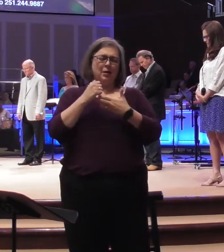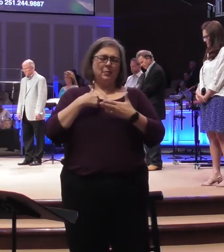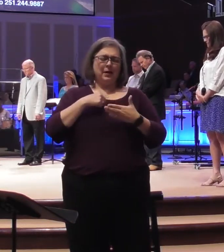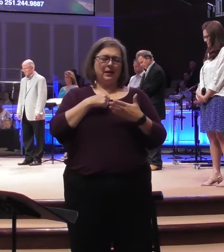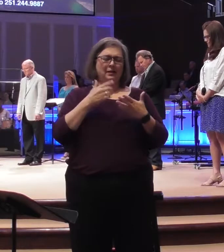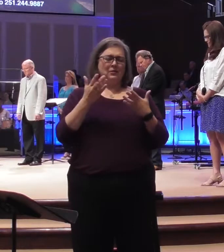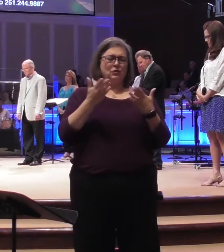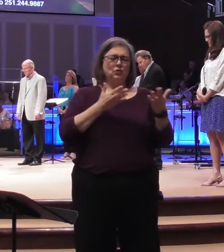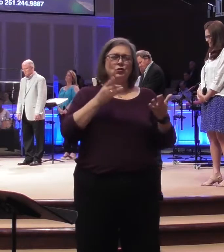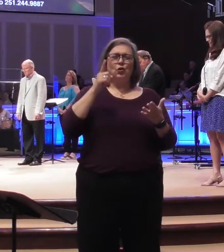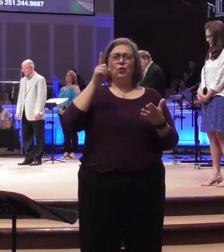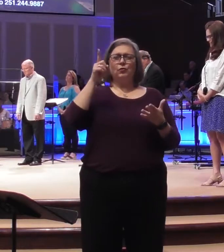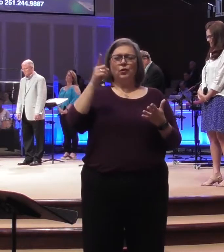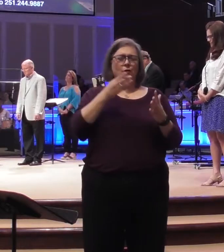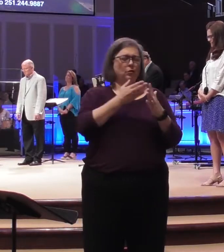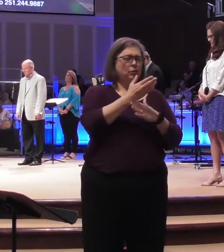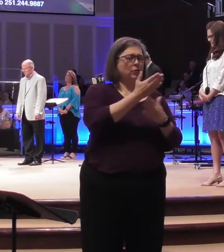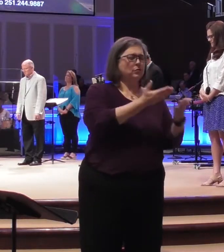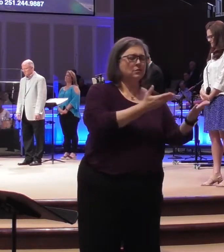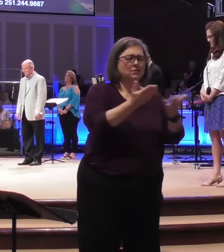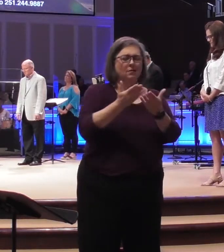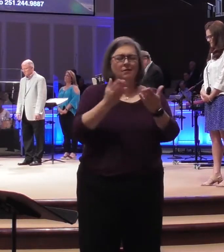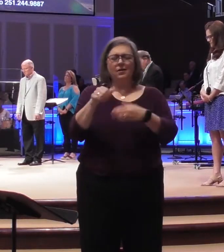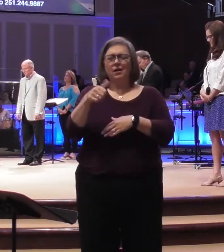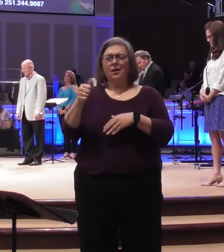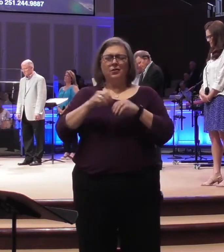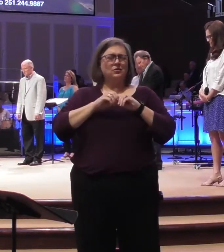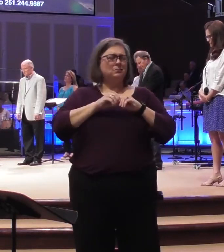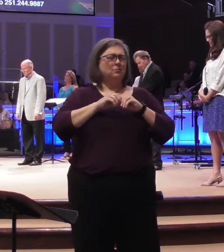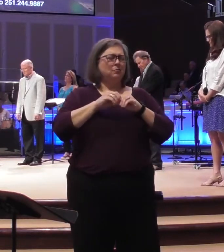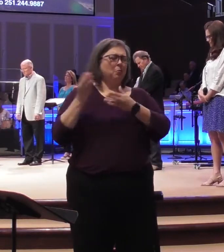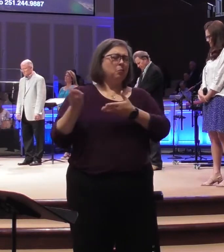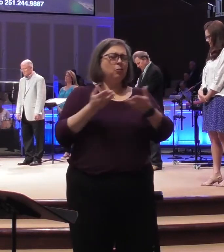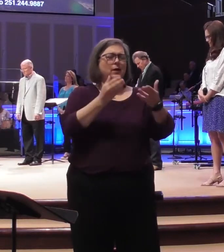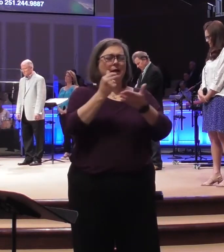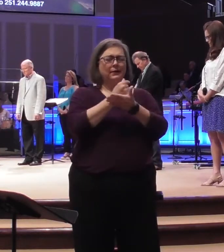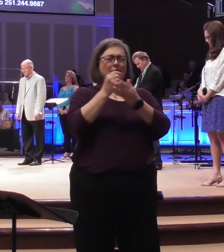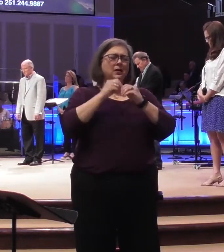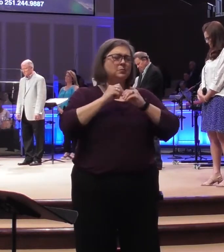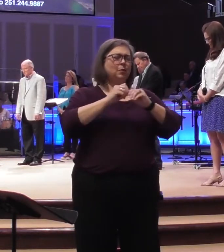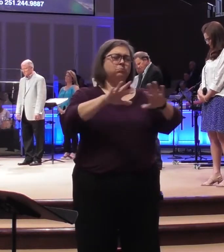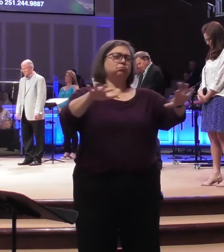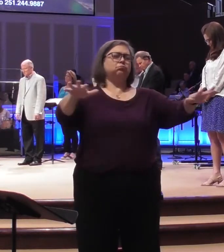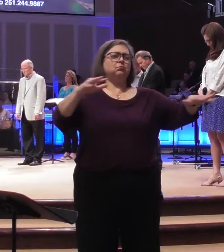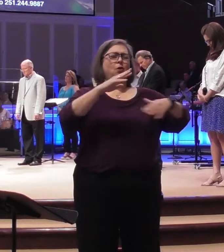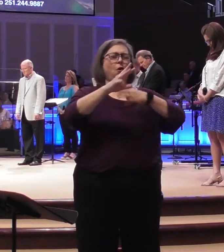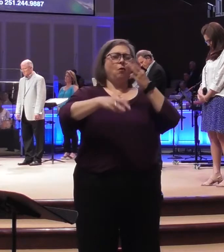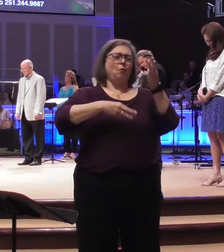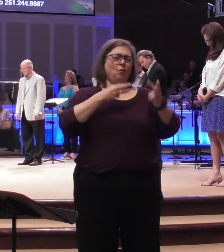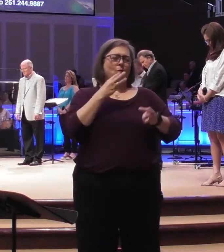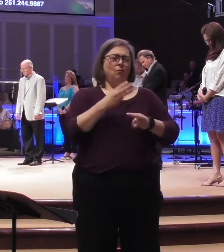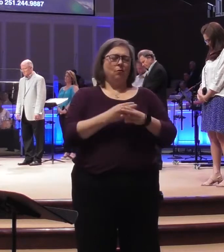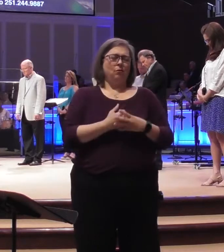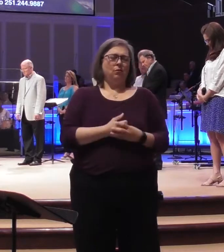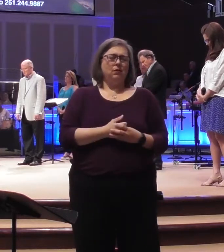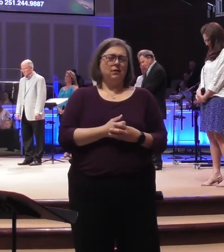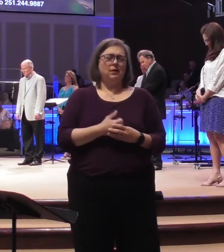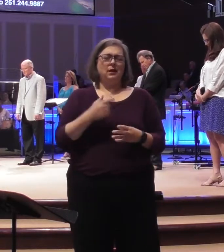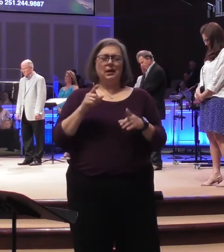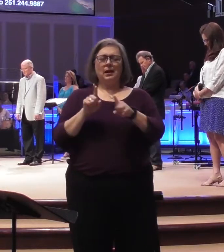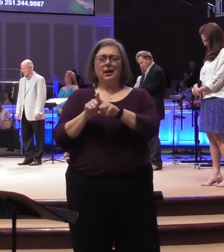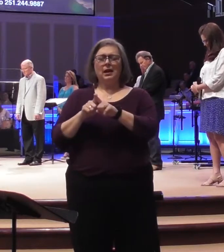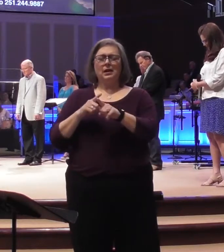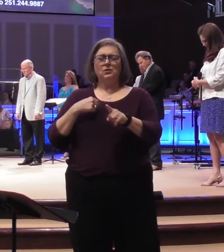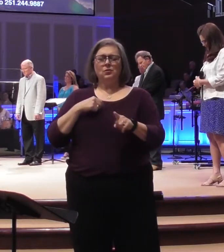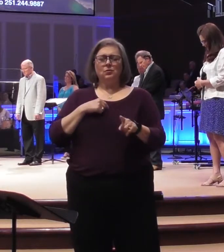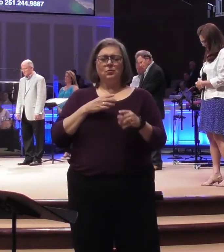we fulfill the great commission of taking the gospel into all the world. So, Lord, when we leave this morning, may we leave with